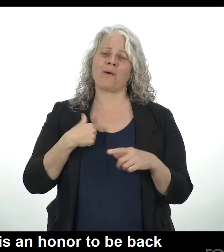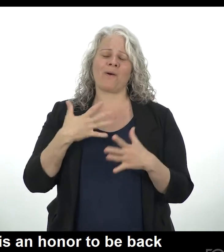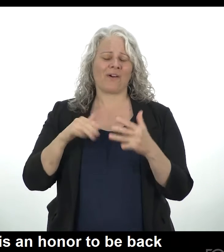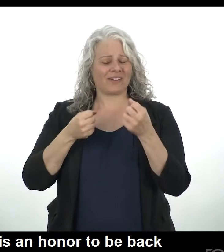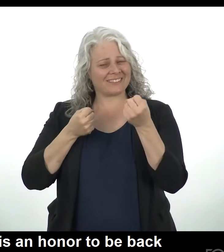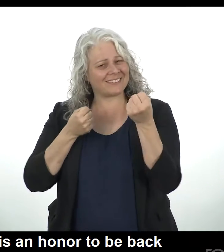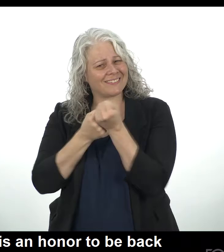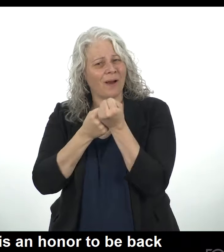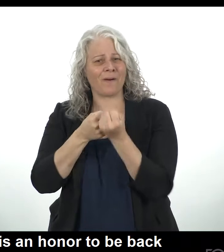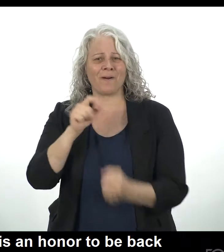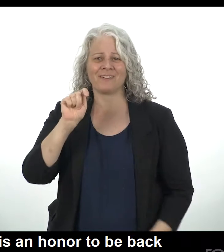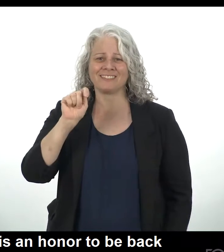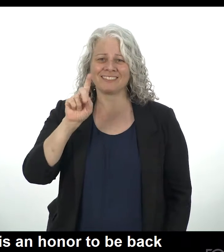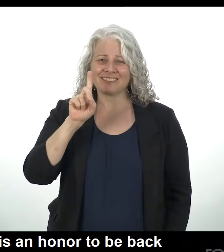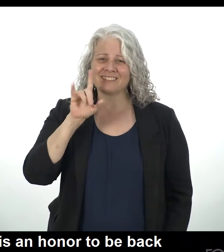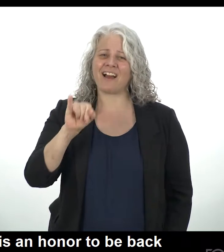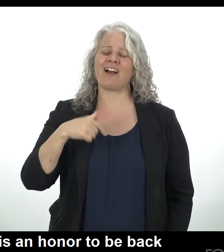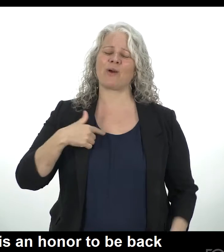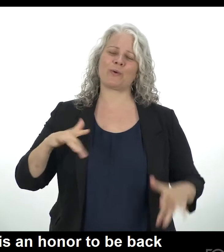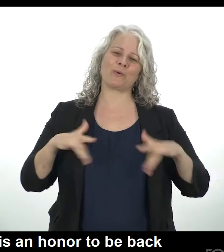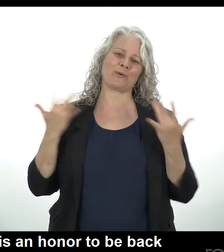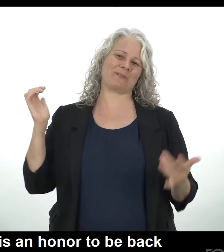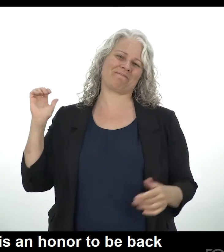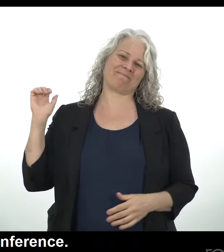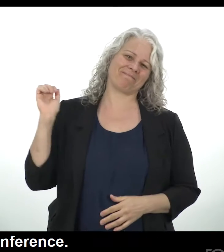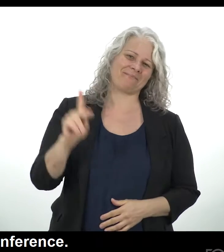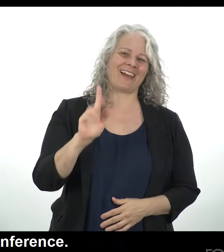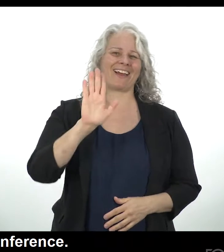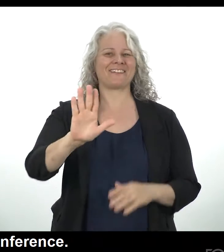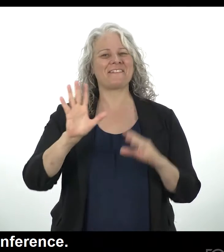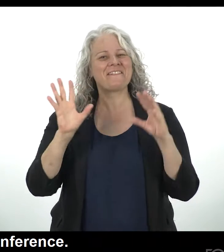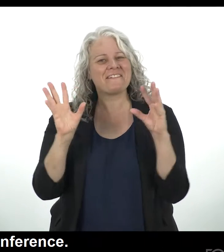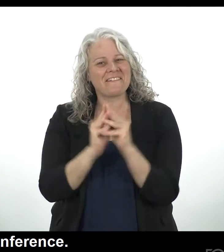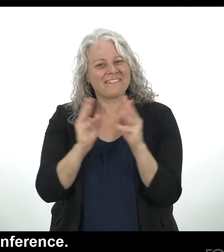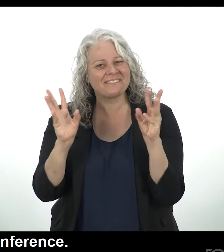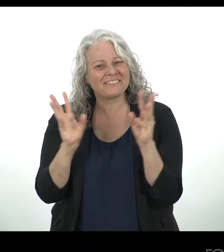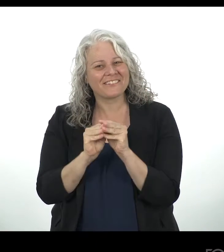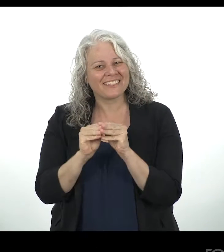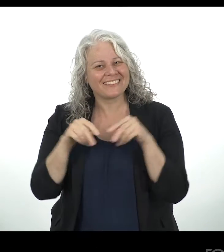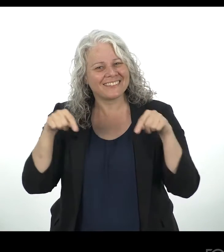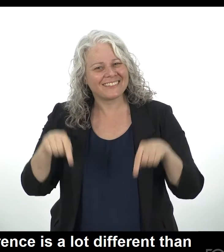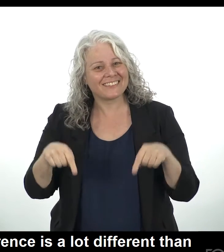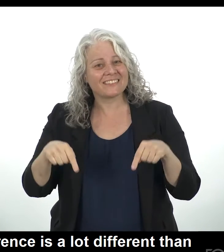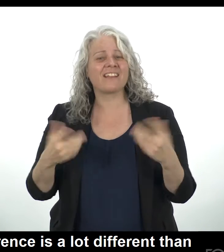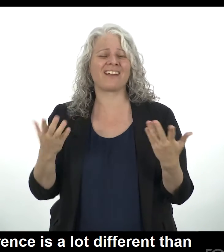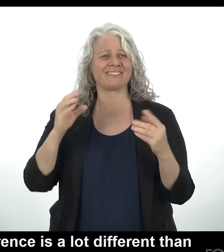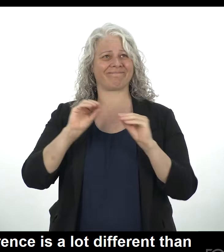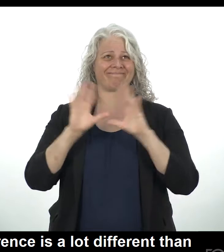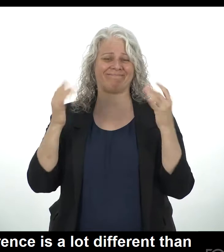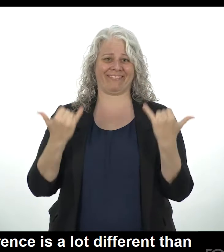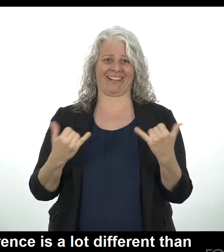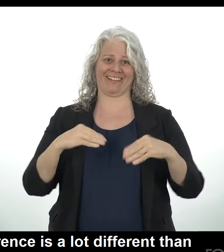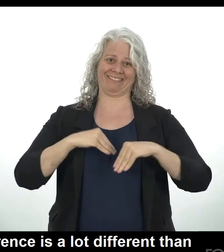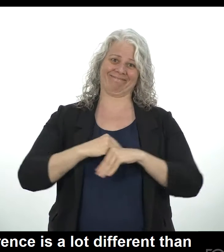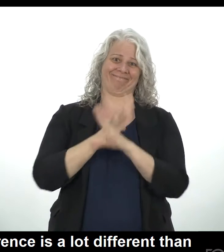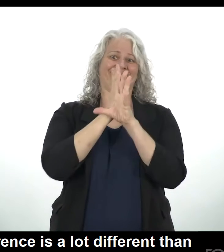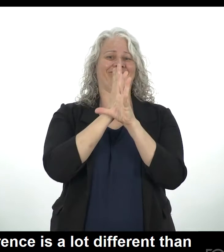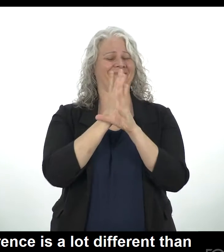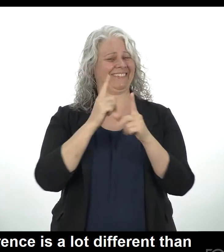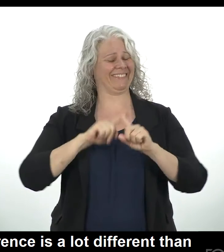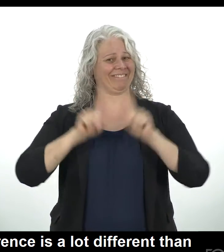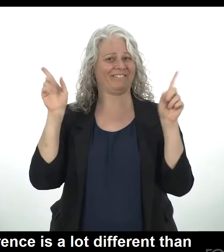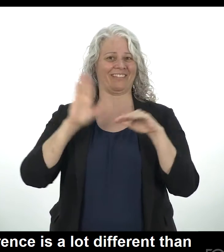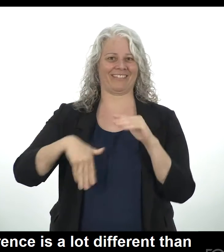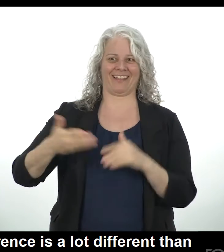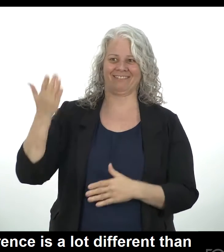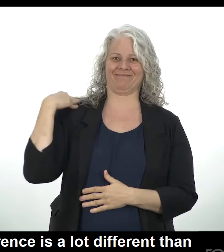a big fan of TDI, and it is an honor to be back at your biennial conference. Obviously, this year's virtual conference